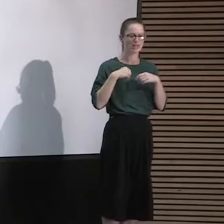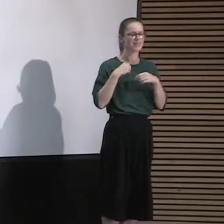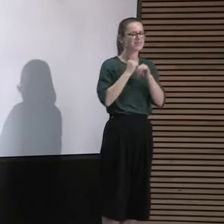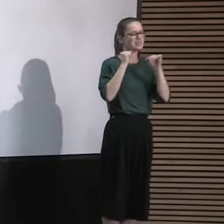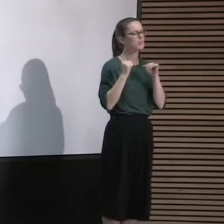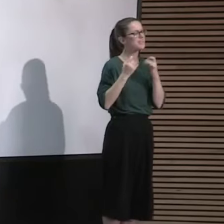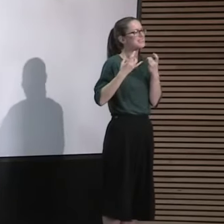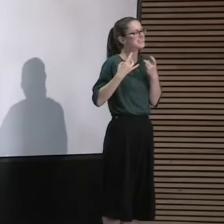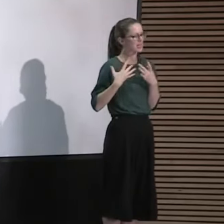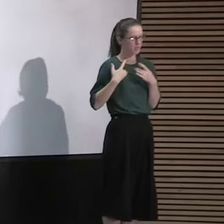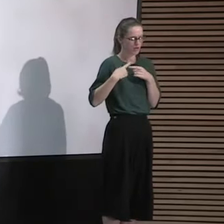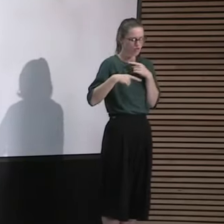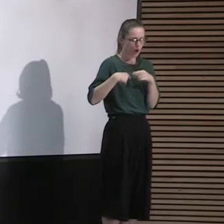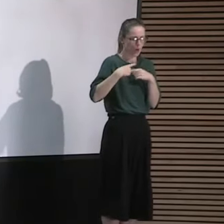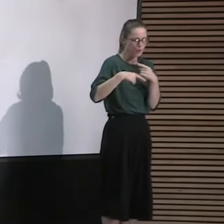out from